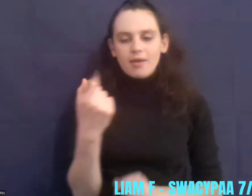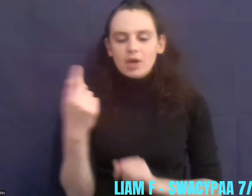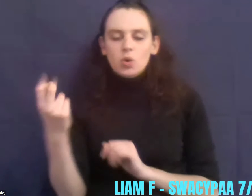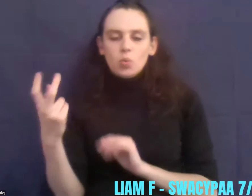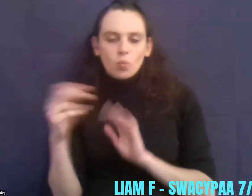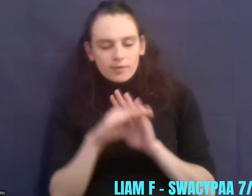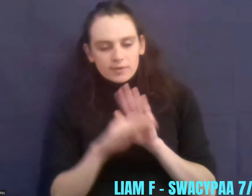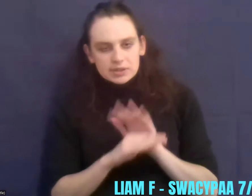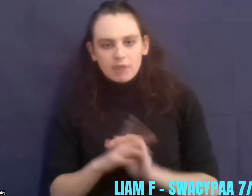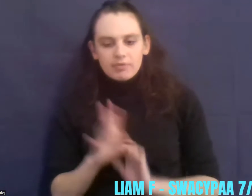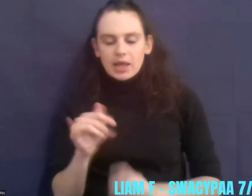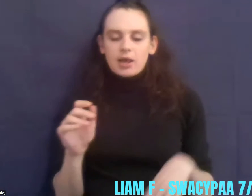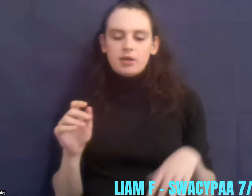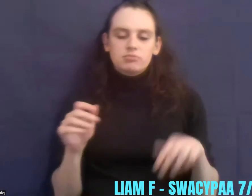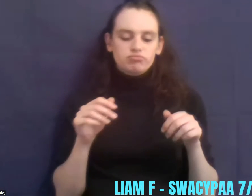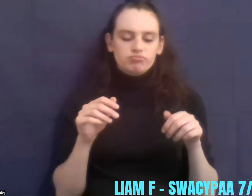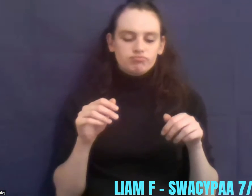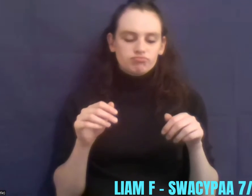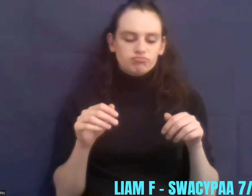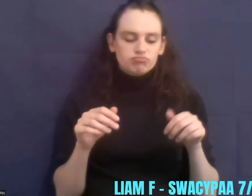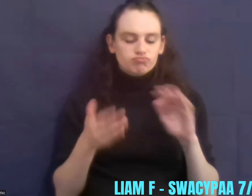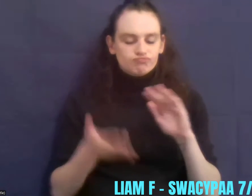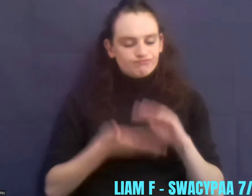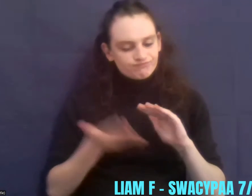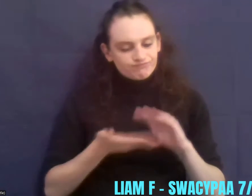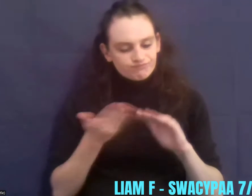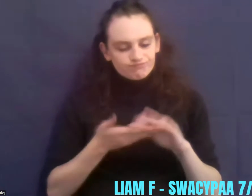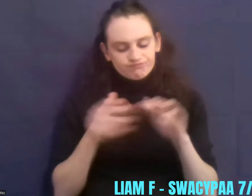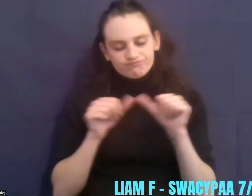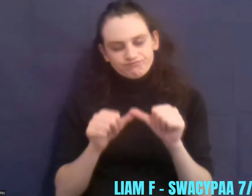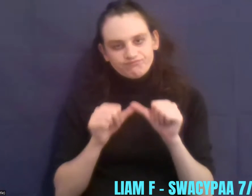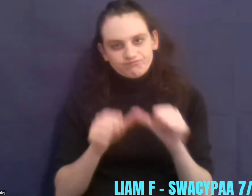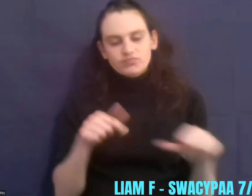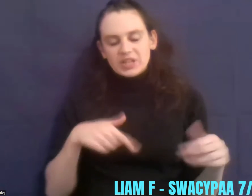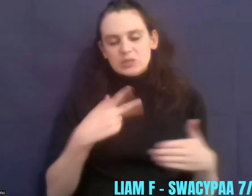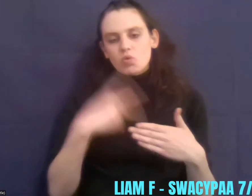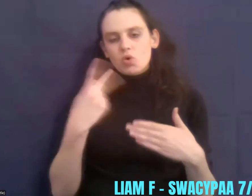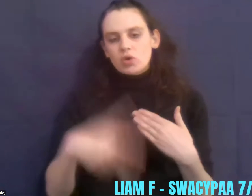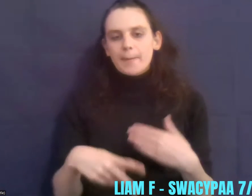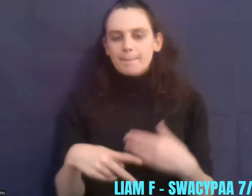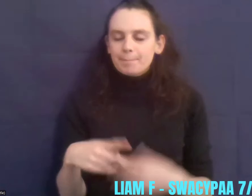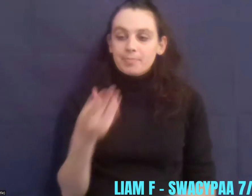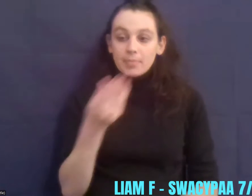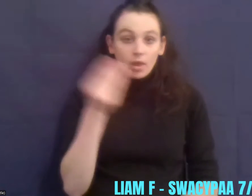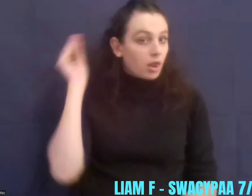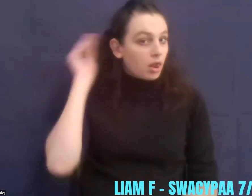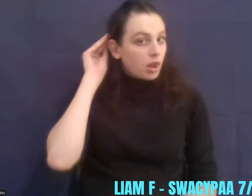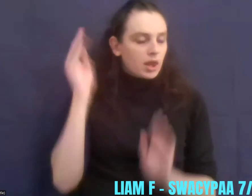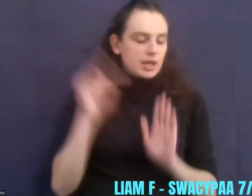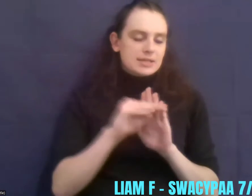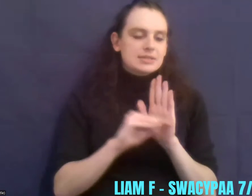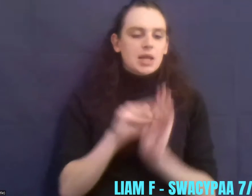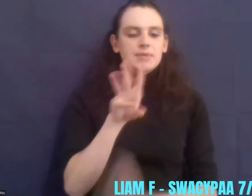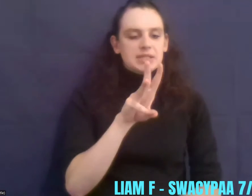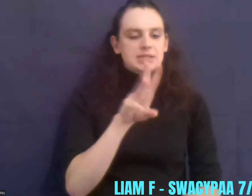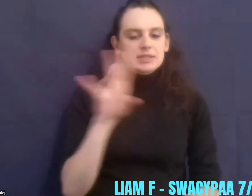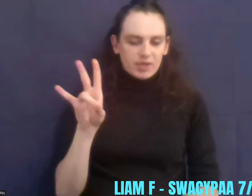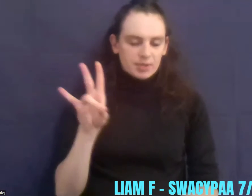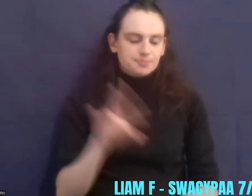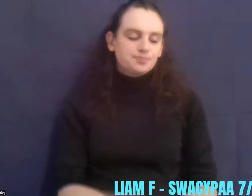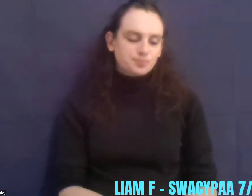which is the maintenance of this program, with 6 and 7 in mind, um,